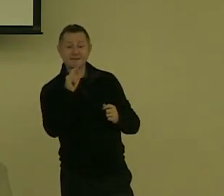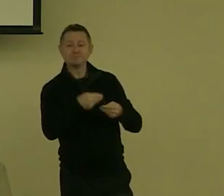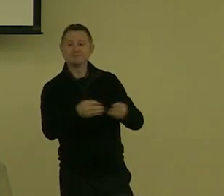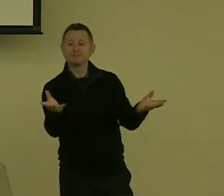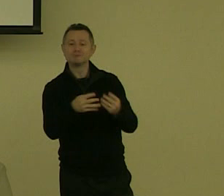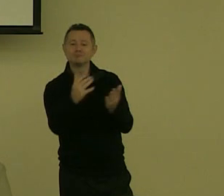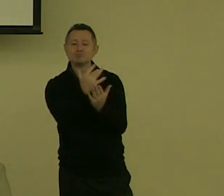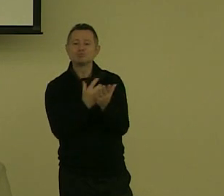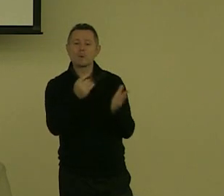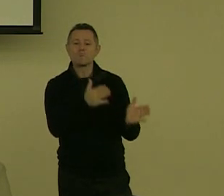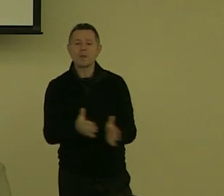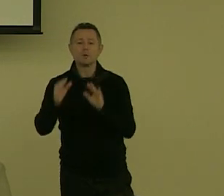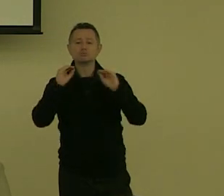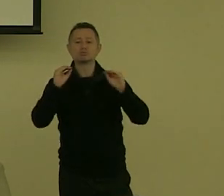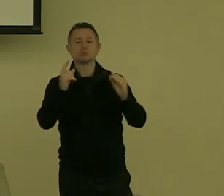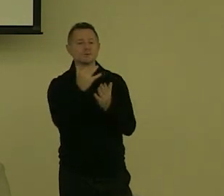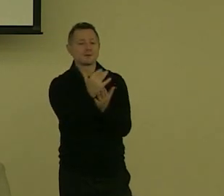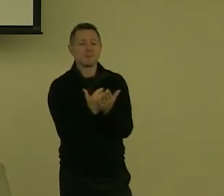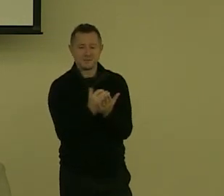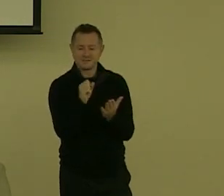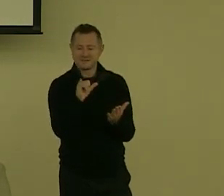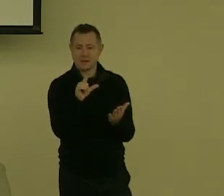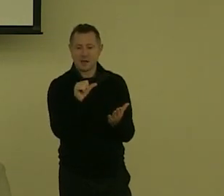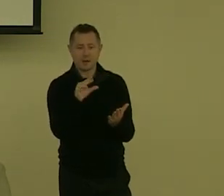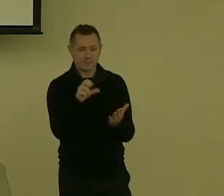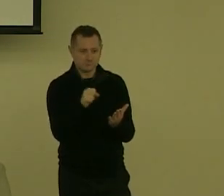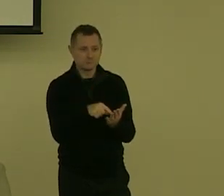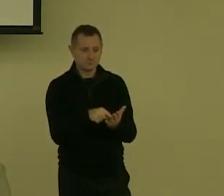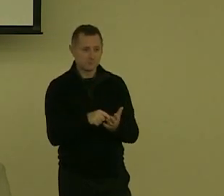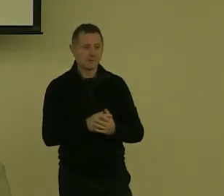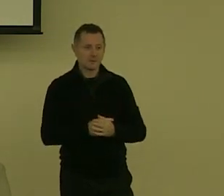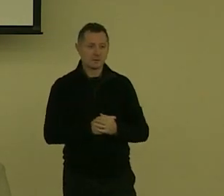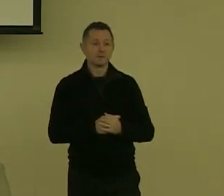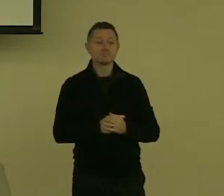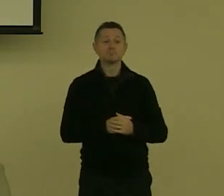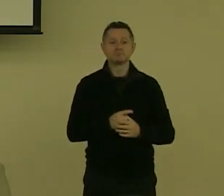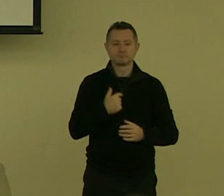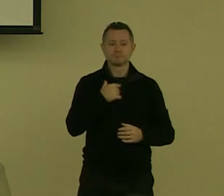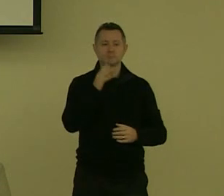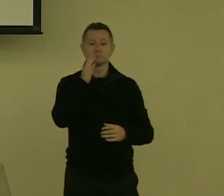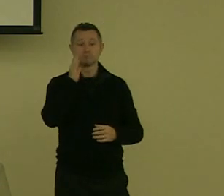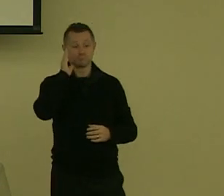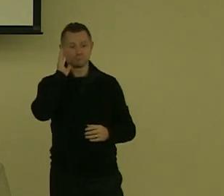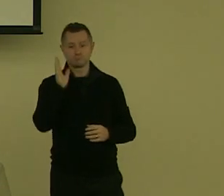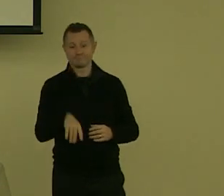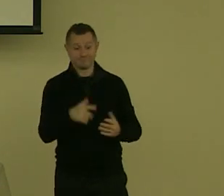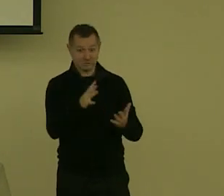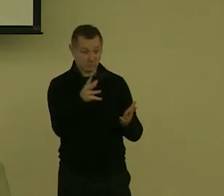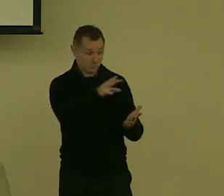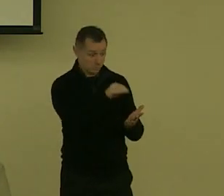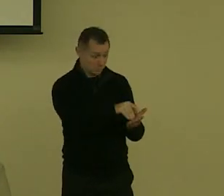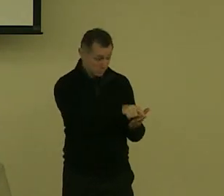bloggers so that they can have a better clue. I mean, too many times have I read in a USA article, HuffPost, where they talk about the